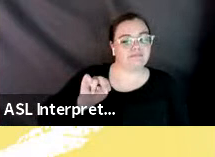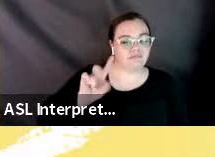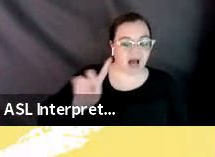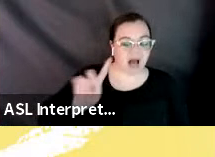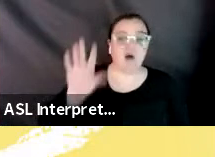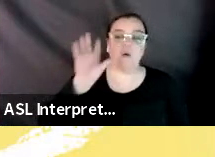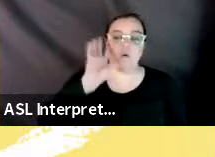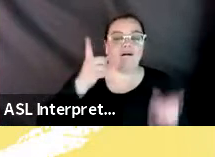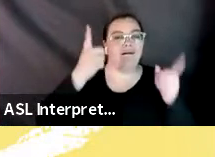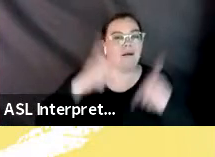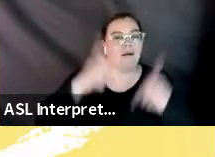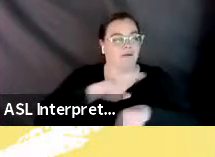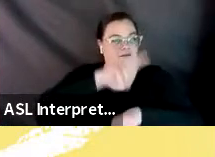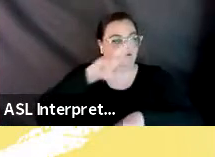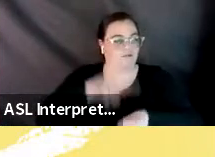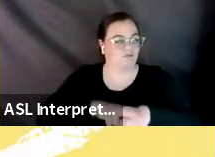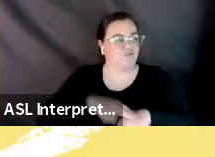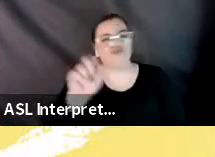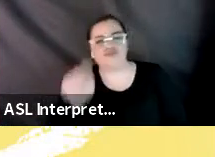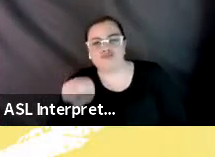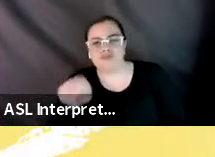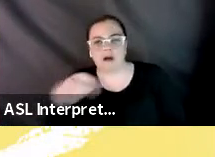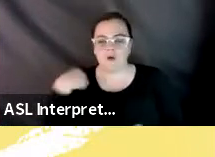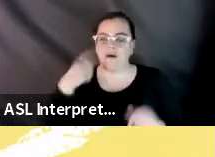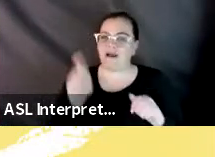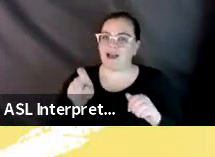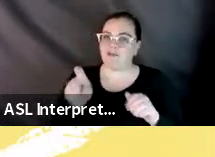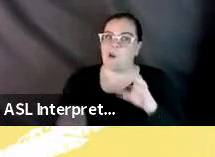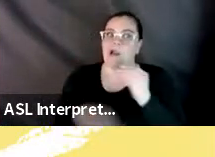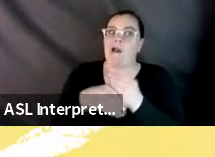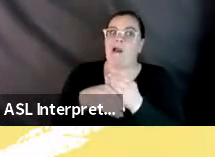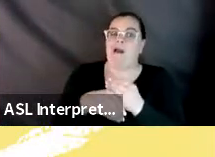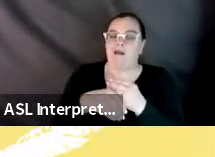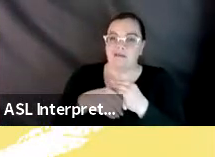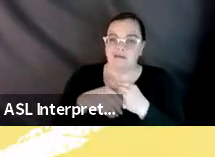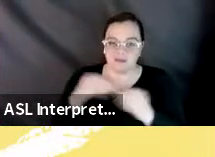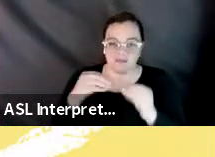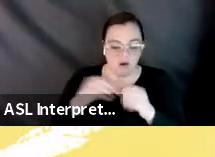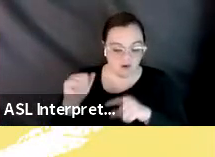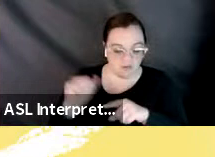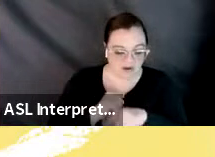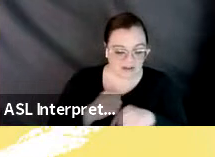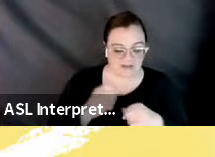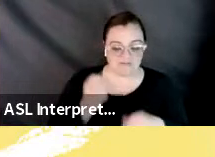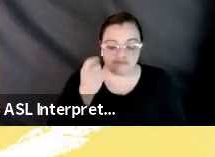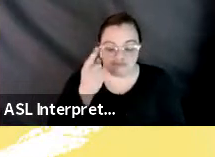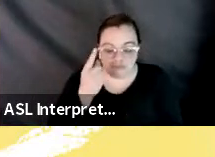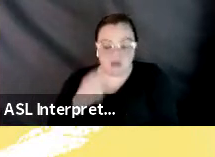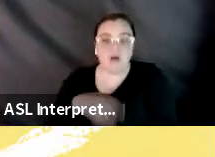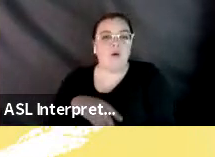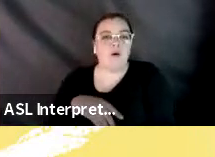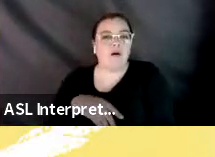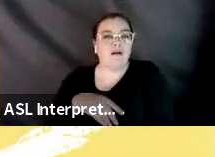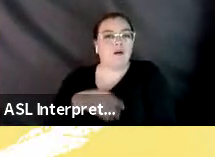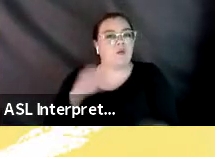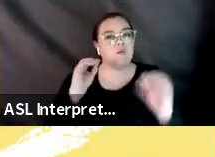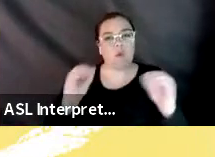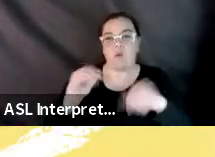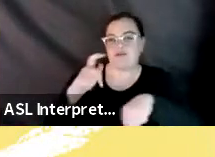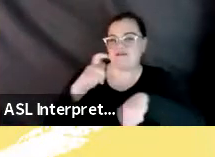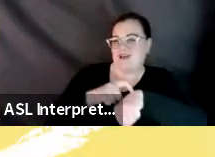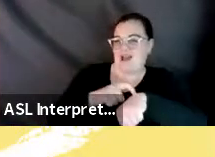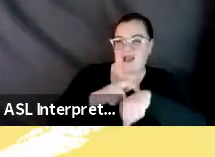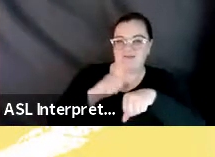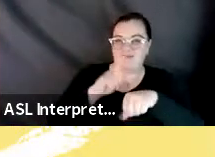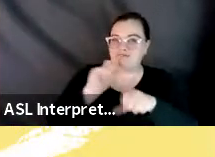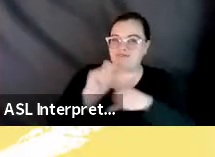all of the exercises, and we don't have a lot of time for that right now or at all. But you want to build in the blend so that when you actually